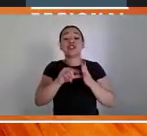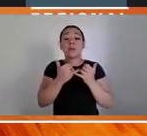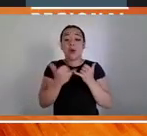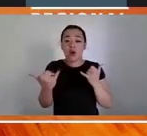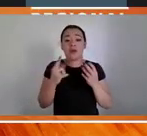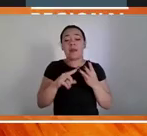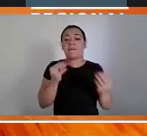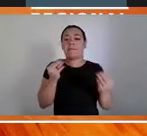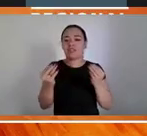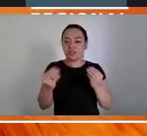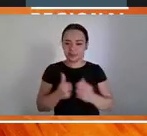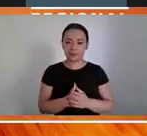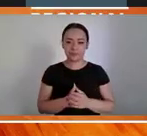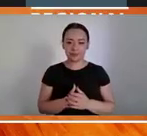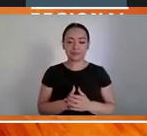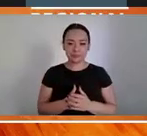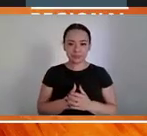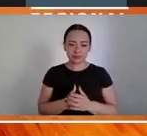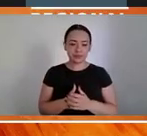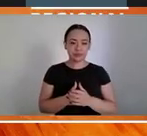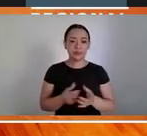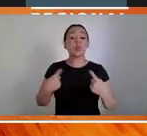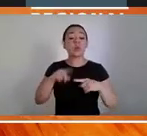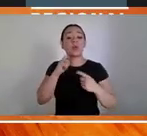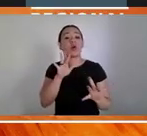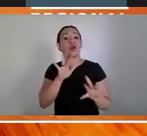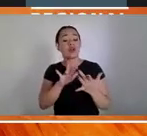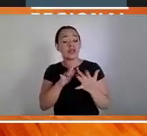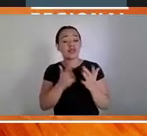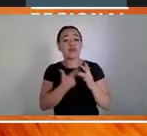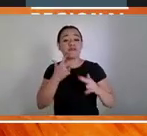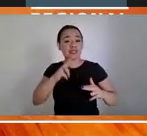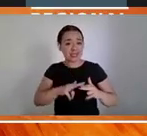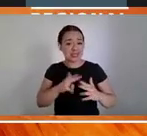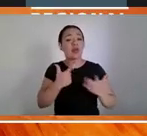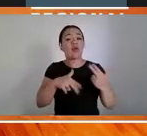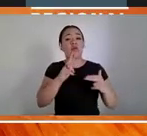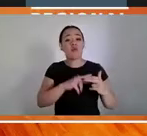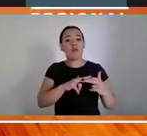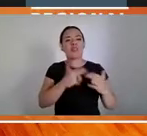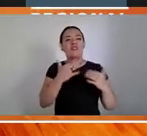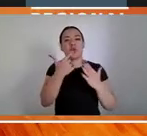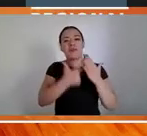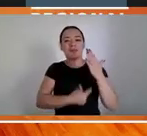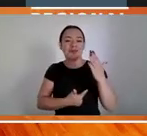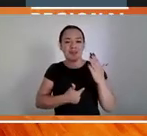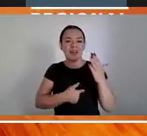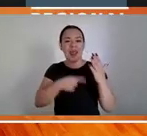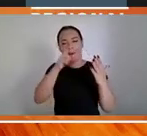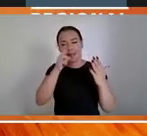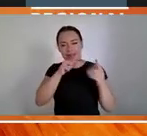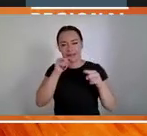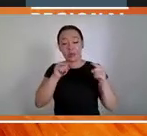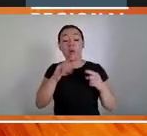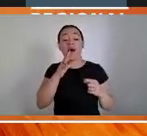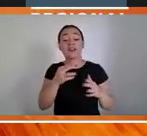At this stage of the process, we will contact the referees of the shortlisted applicants. We'll ask for a short written